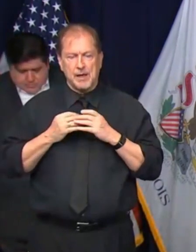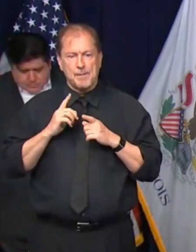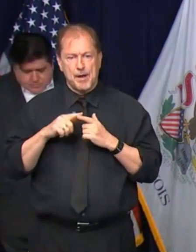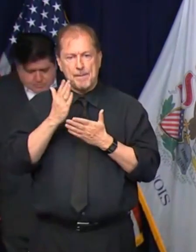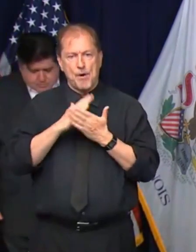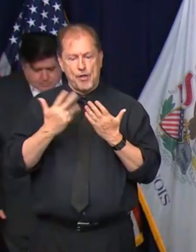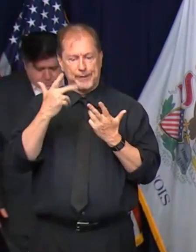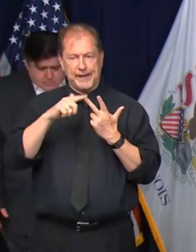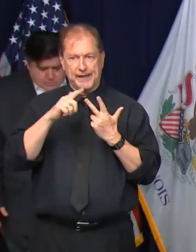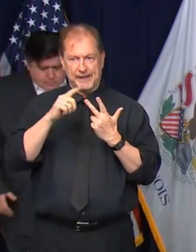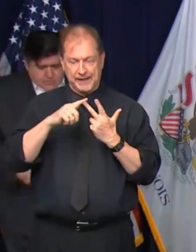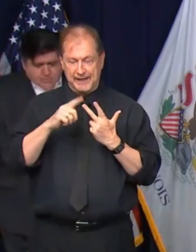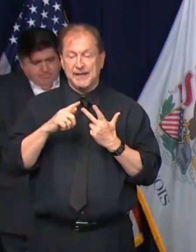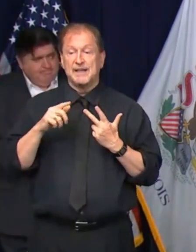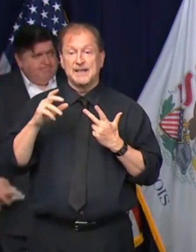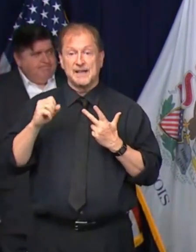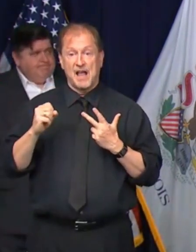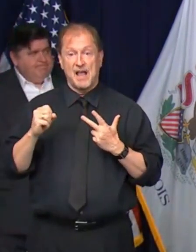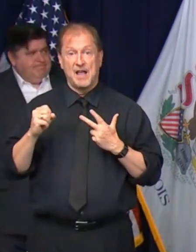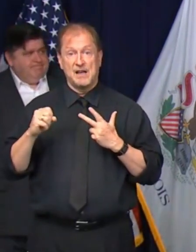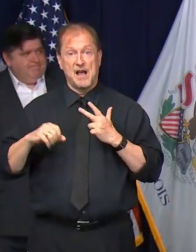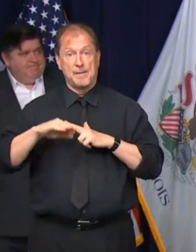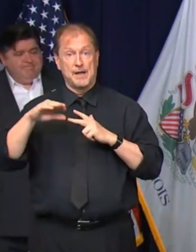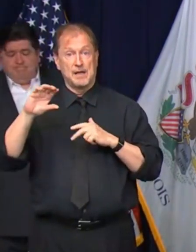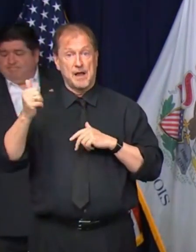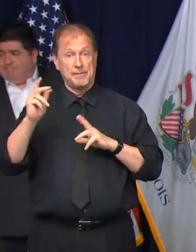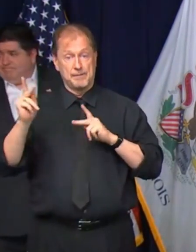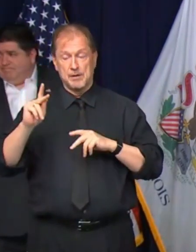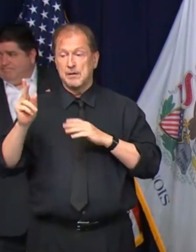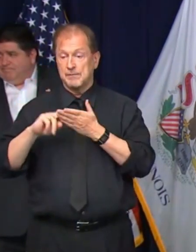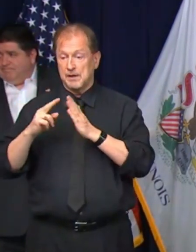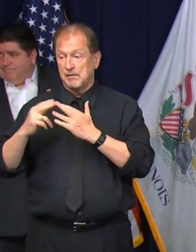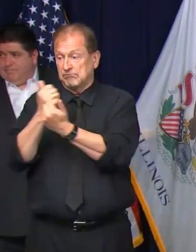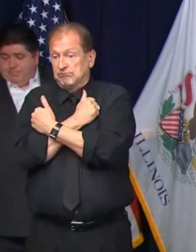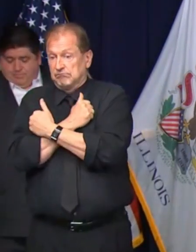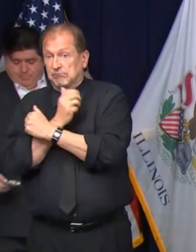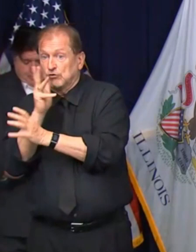Can you hug grandparents? Should you only see the same family and friends?